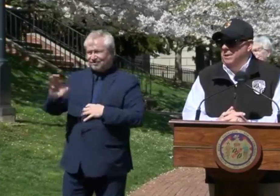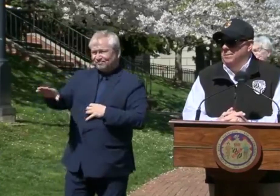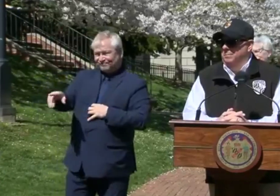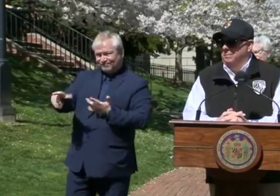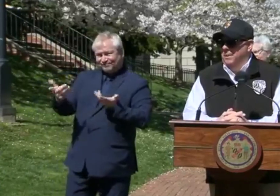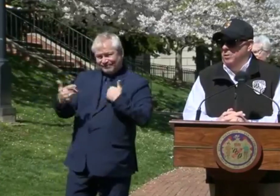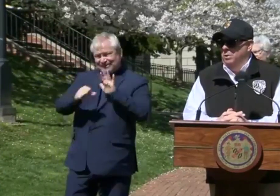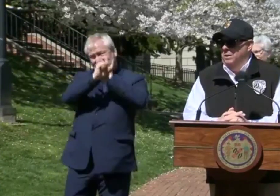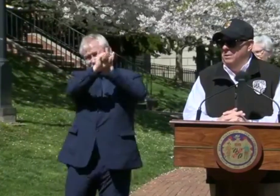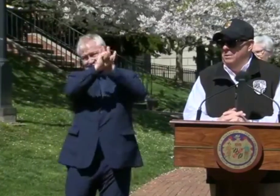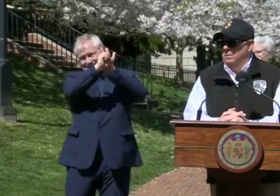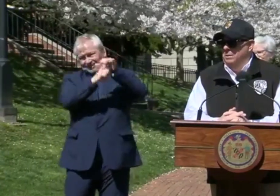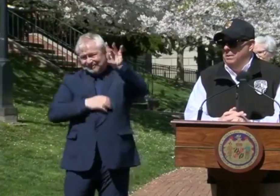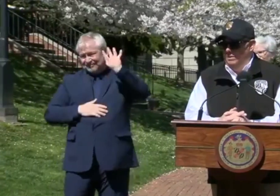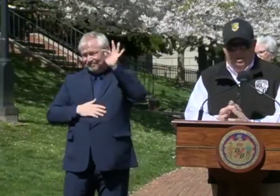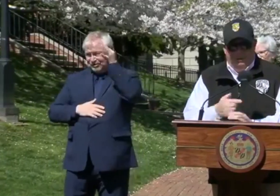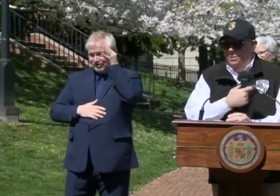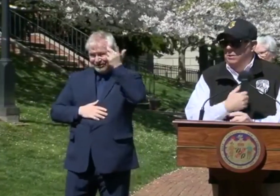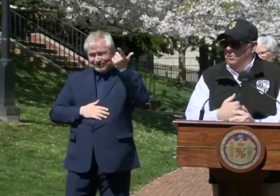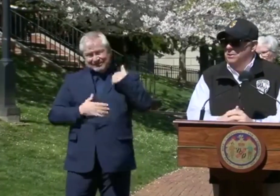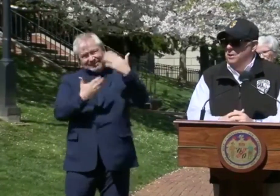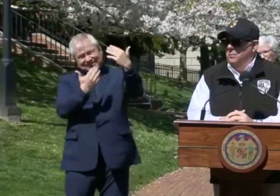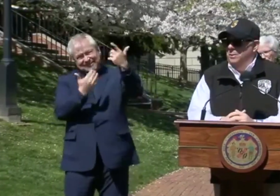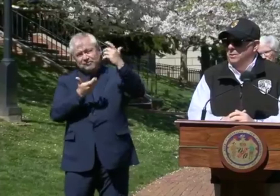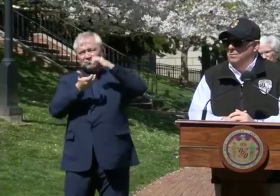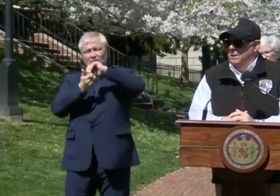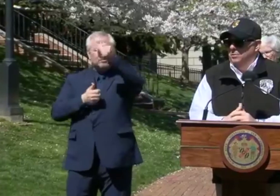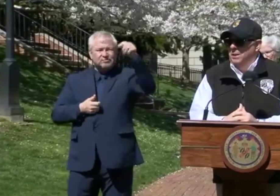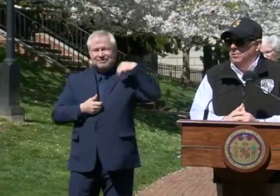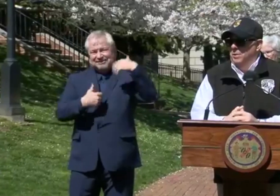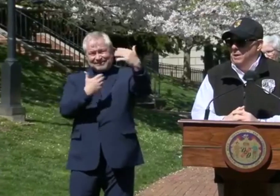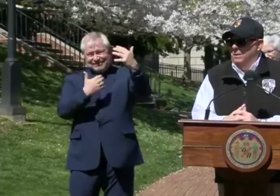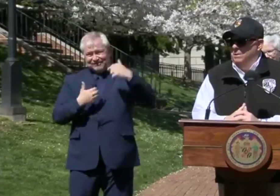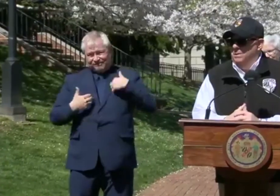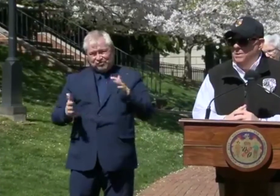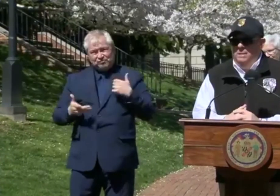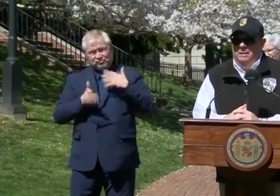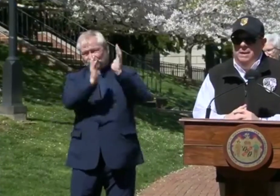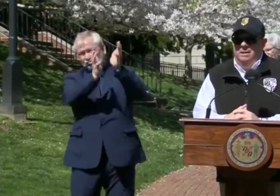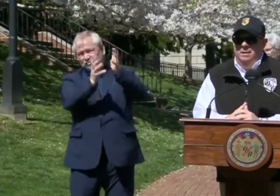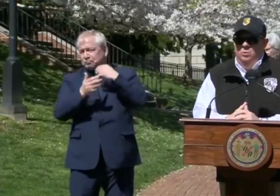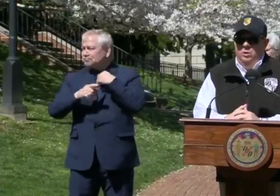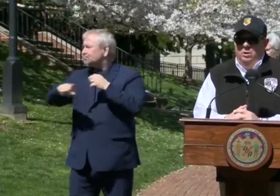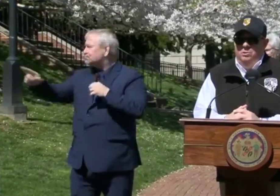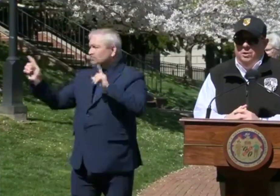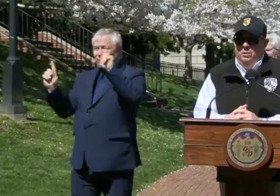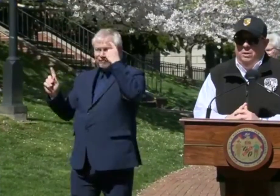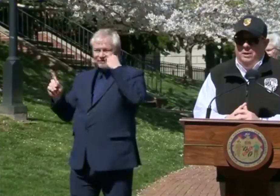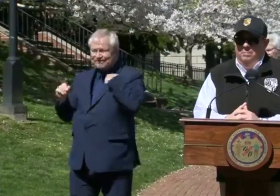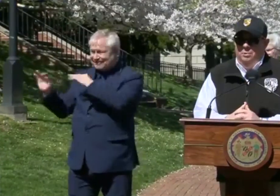the federal partners. And just as soon as I finish talking with you, every governor in America is concerned about that. We're